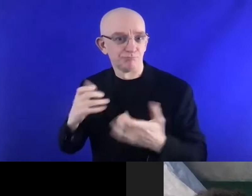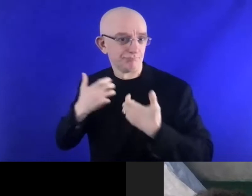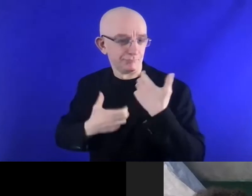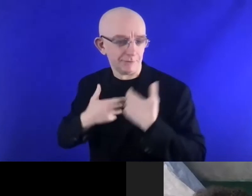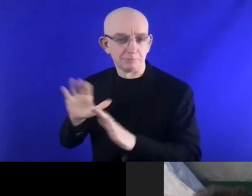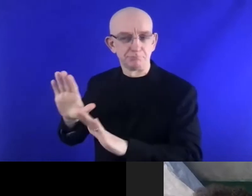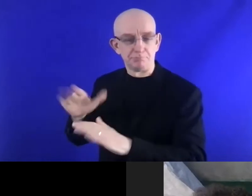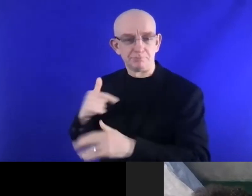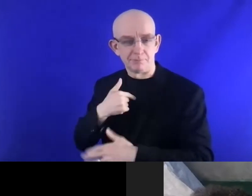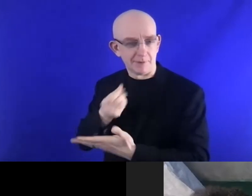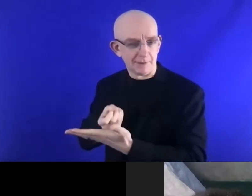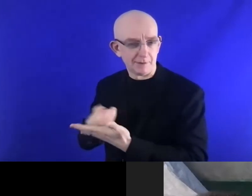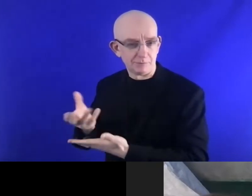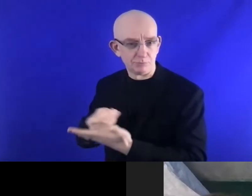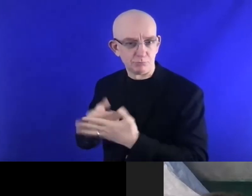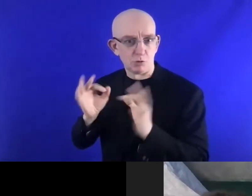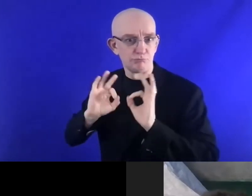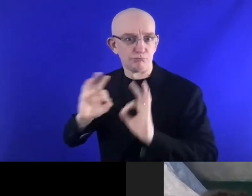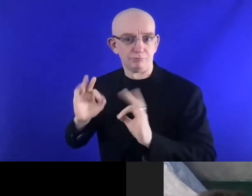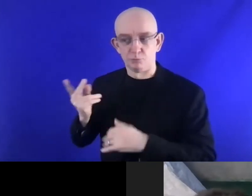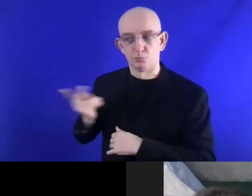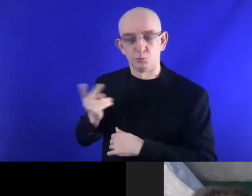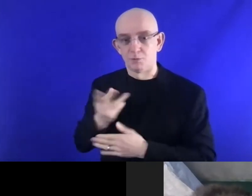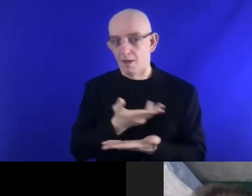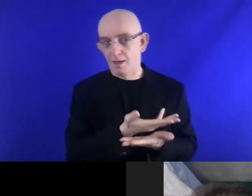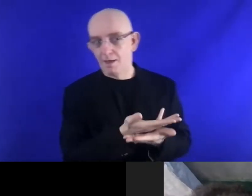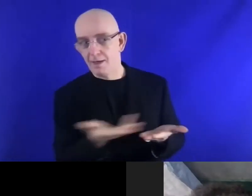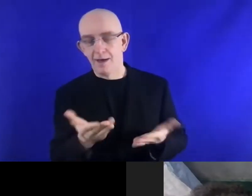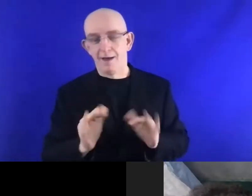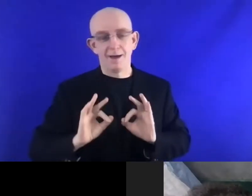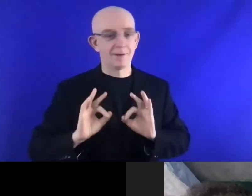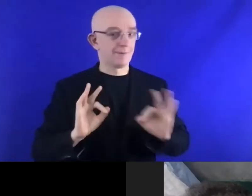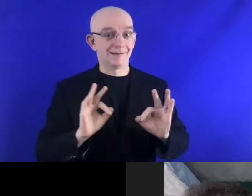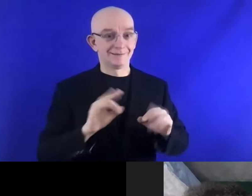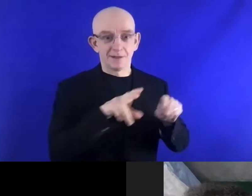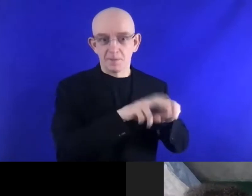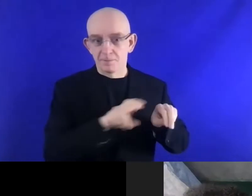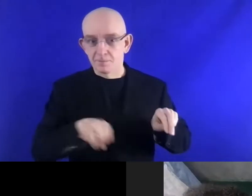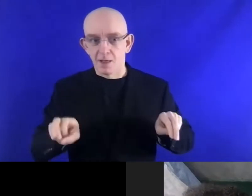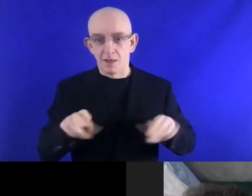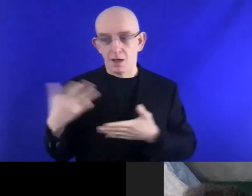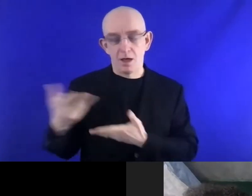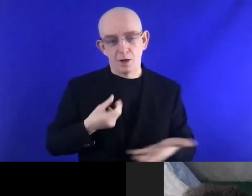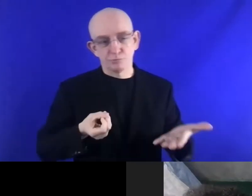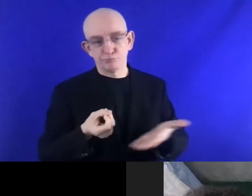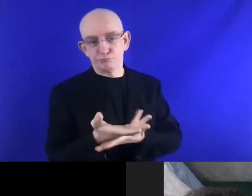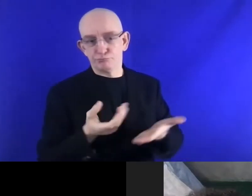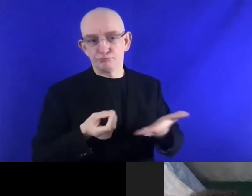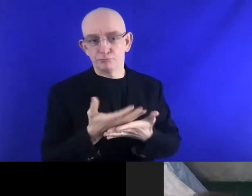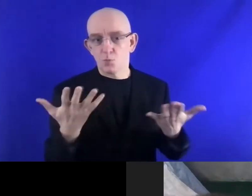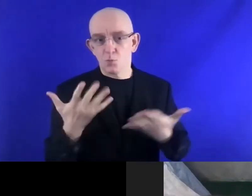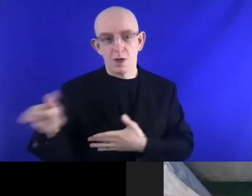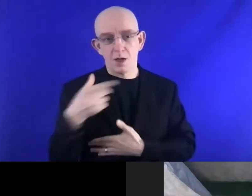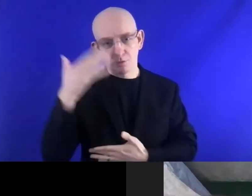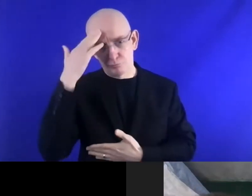experiences, especially with our fantastic audience. First of all, I would like to remind you that it's not necessary to